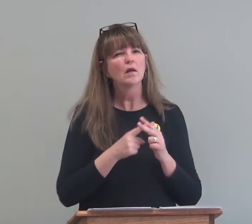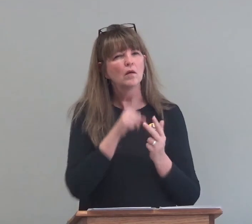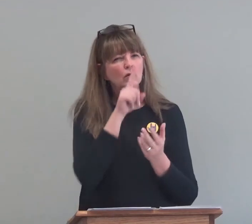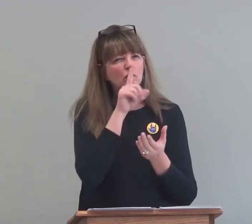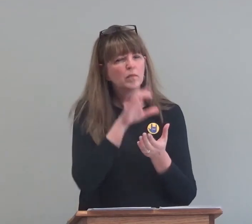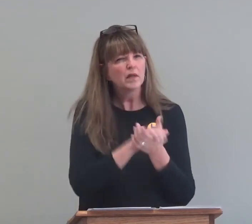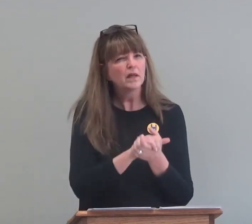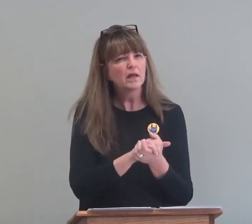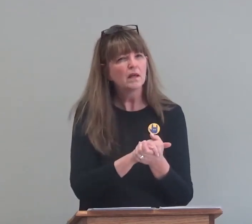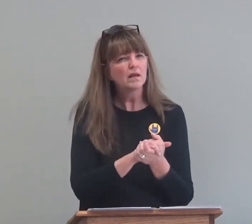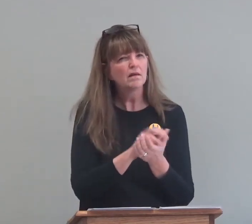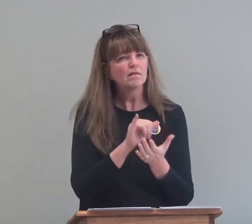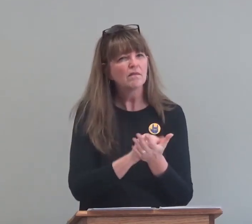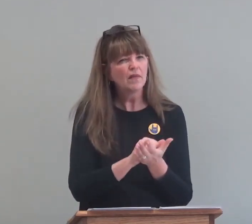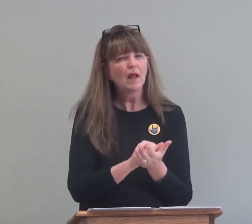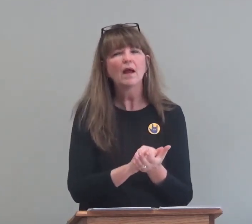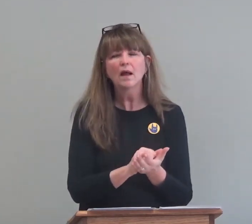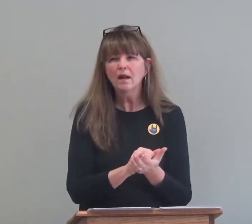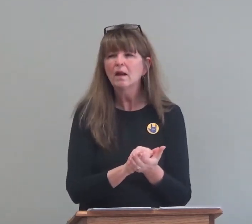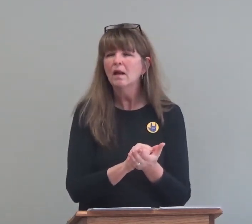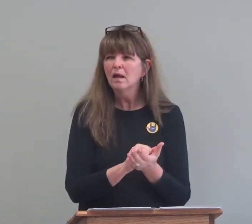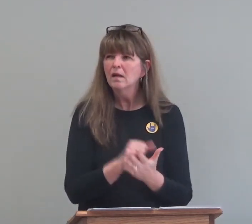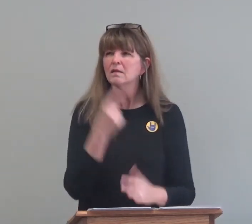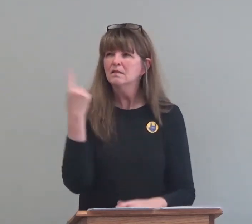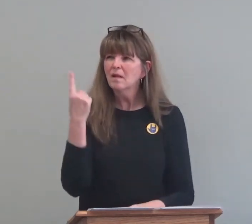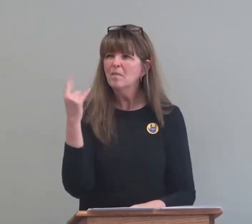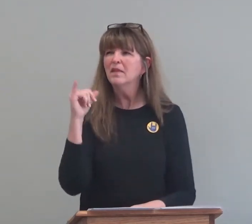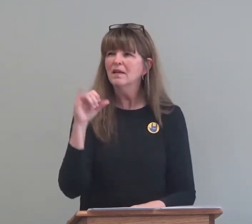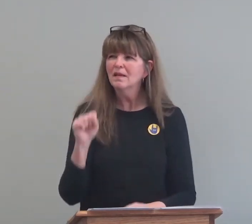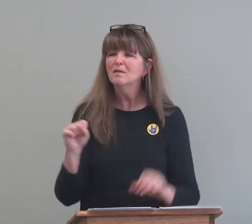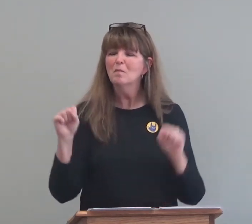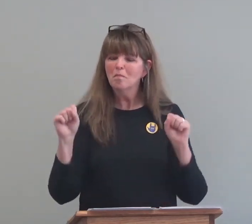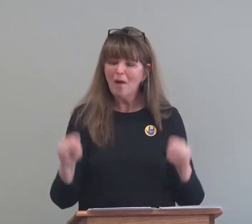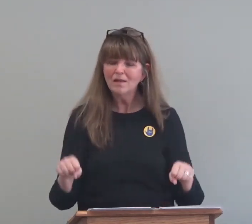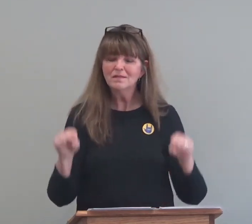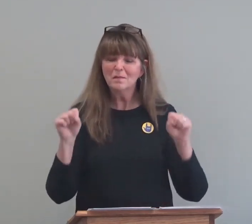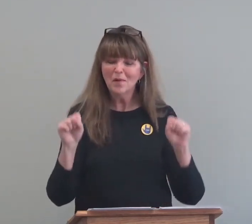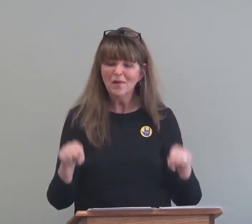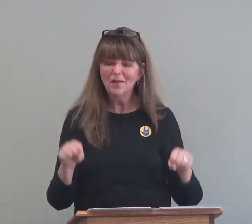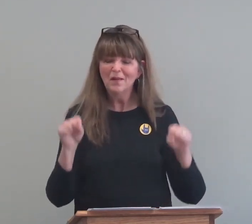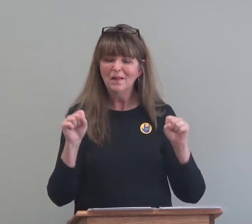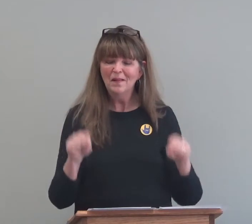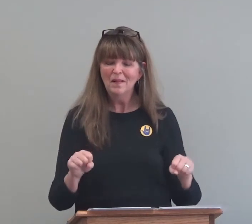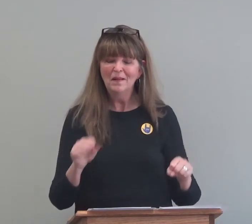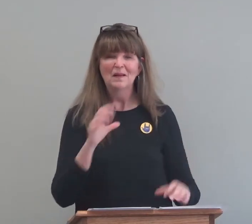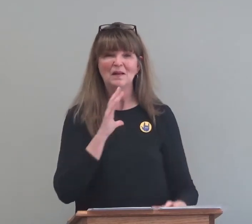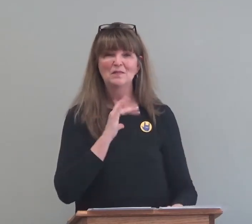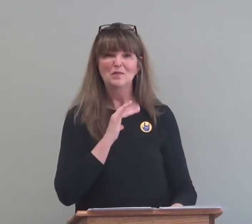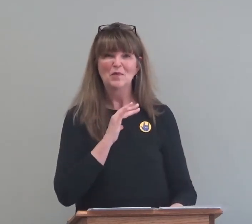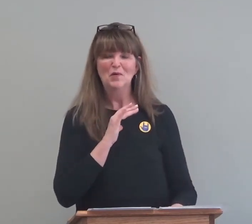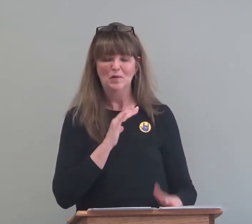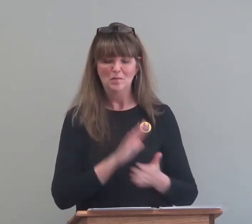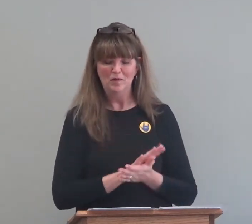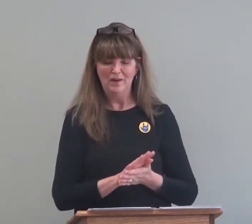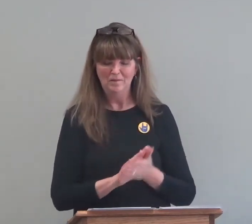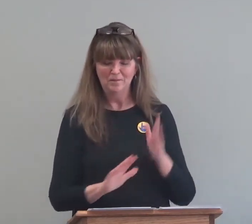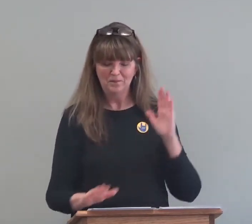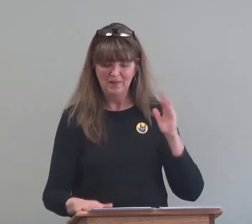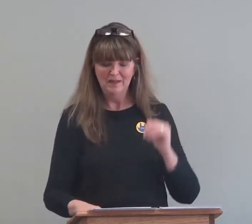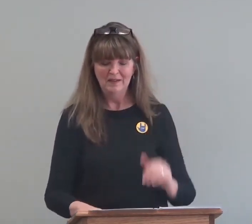his soul starting to believe that maybe this is possible. It's pretty cool in the